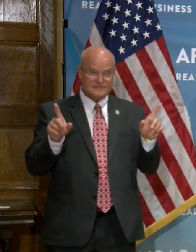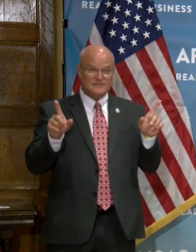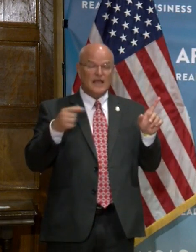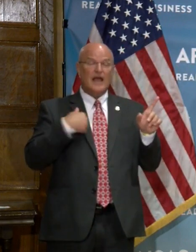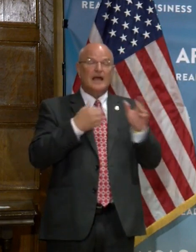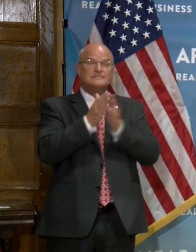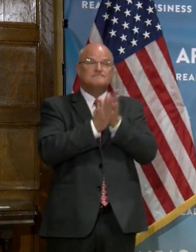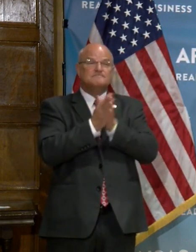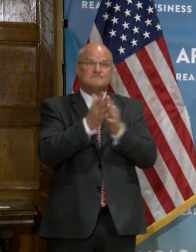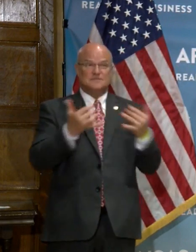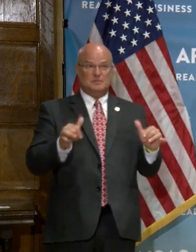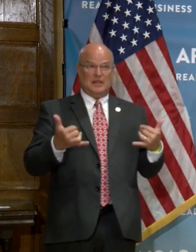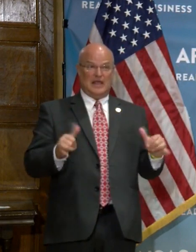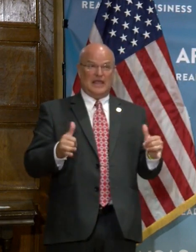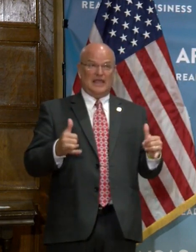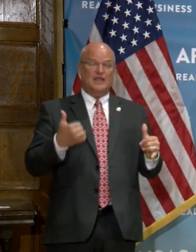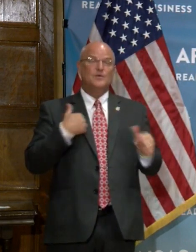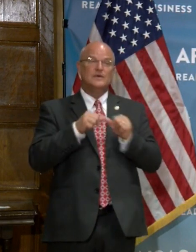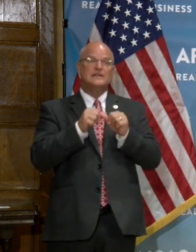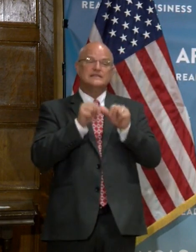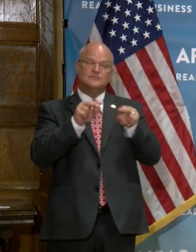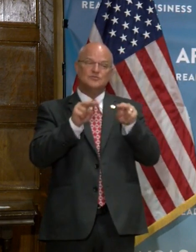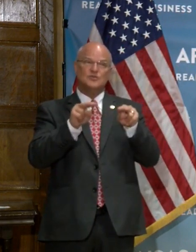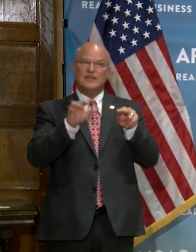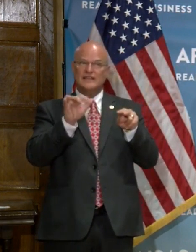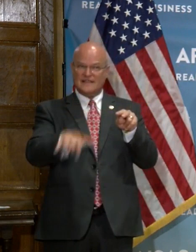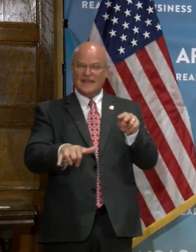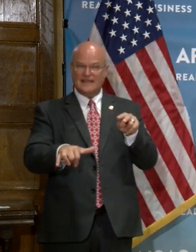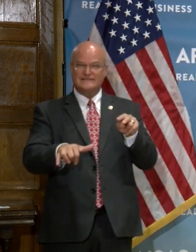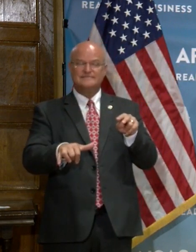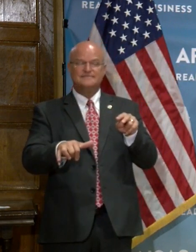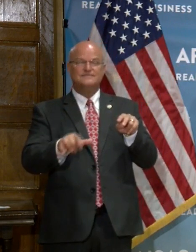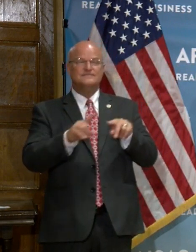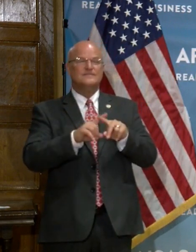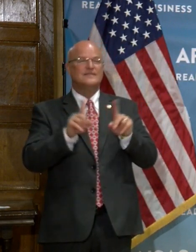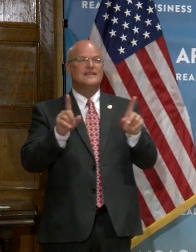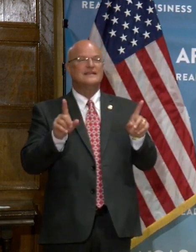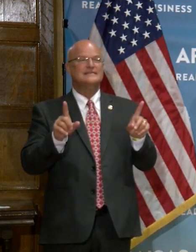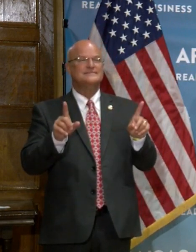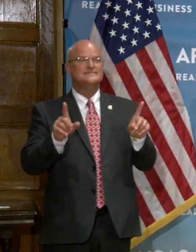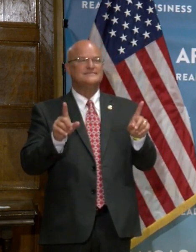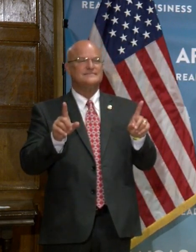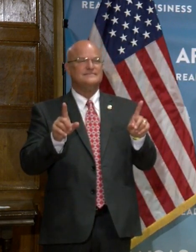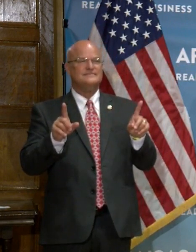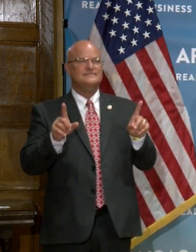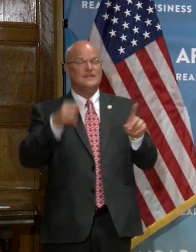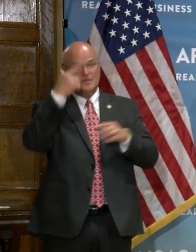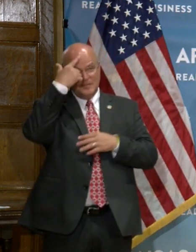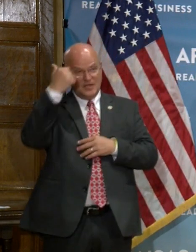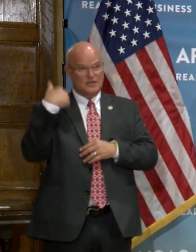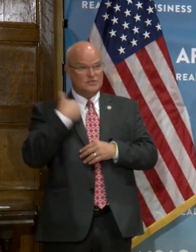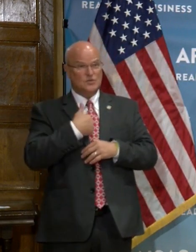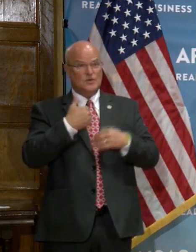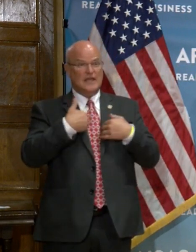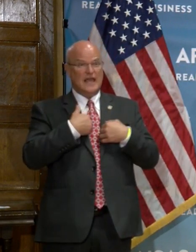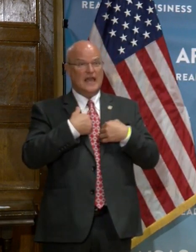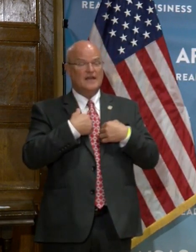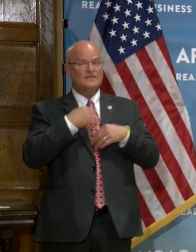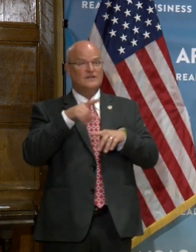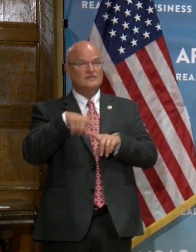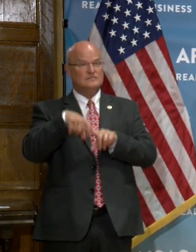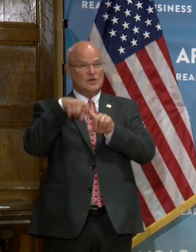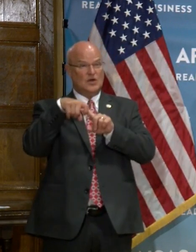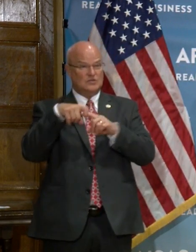I'm anxious to play. We'll continue to look at that. But because we have it on pause right